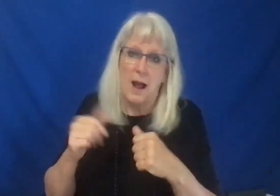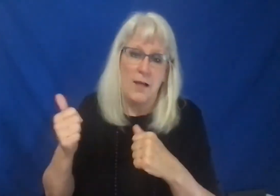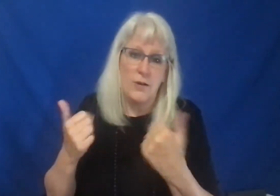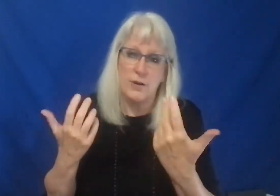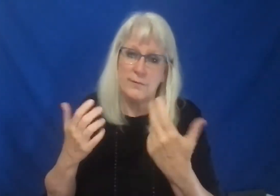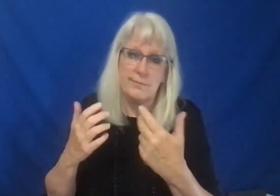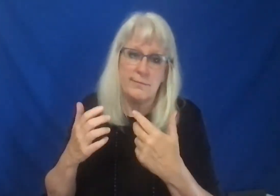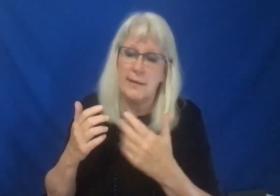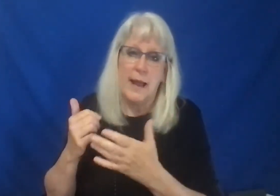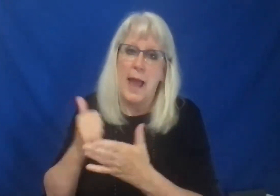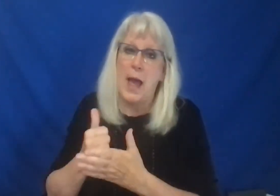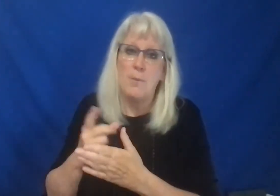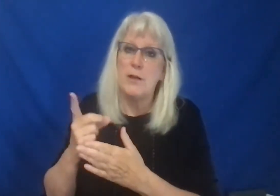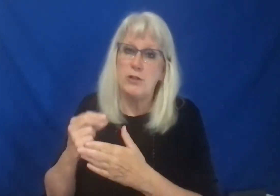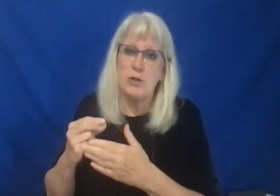Help me do the next good, right, honest thing.